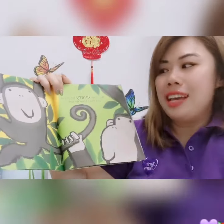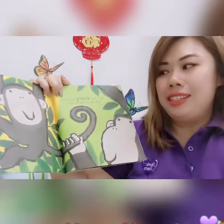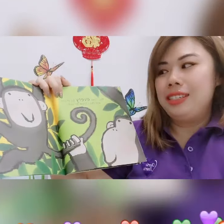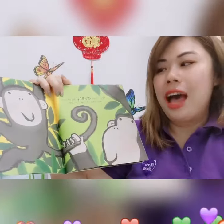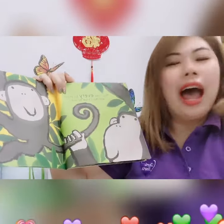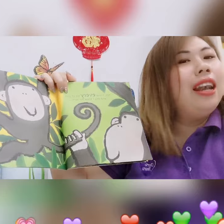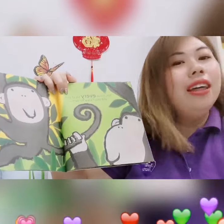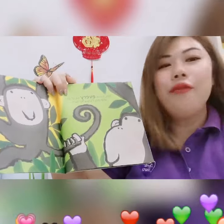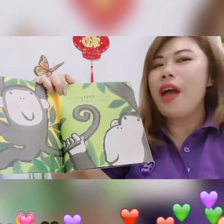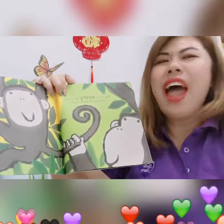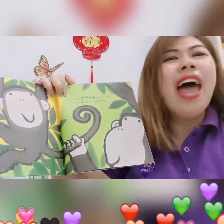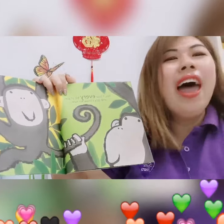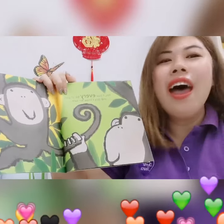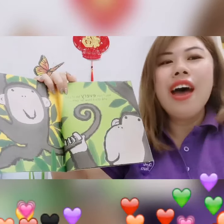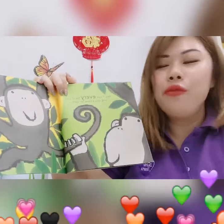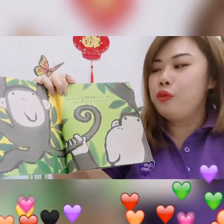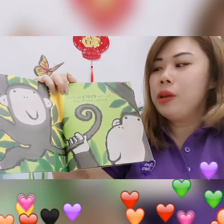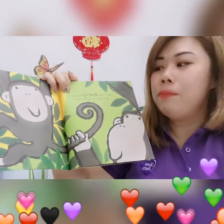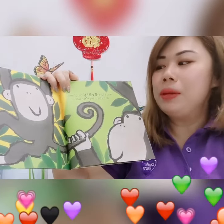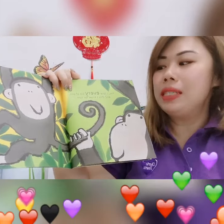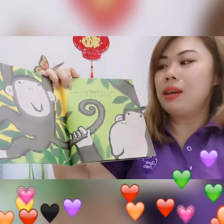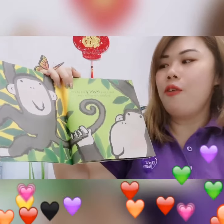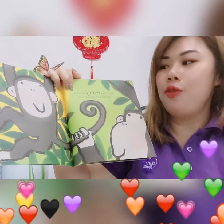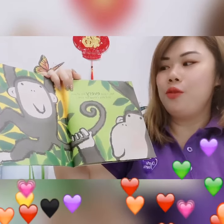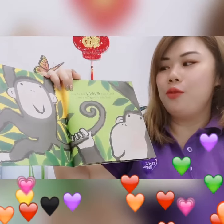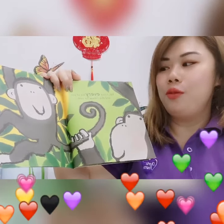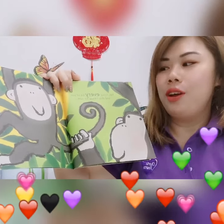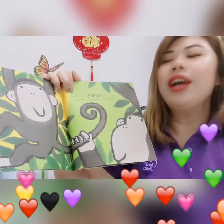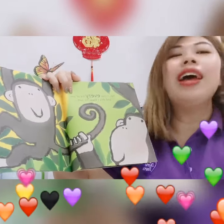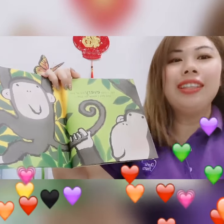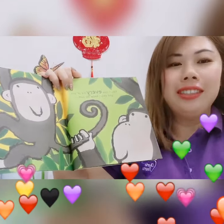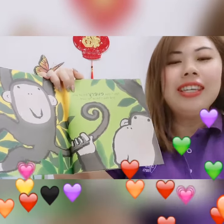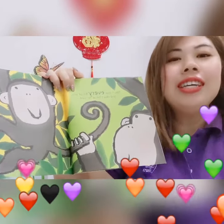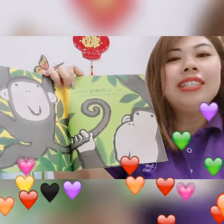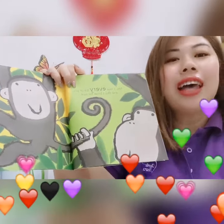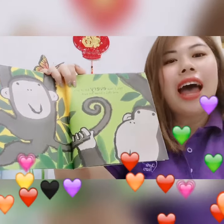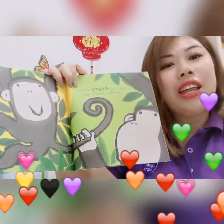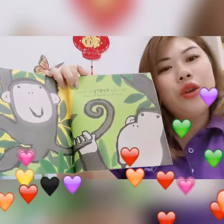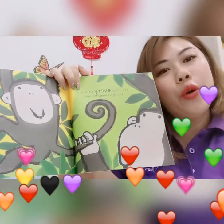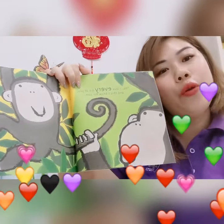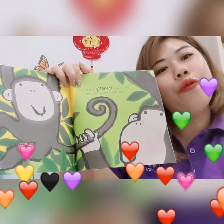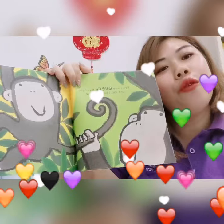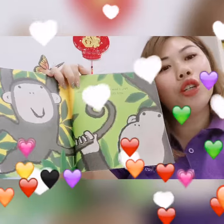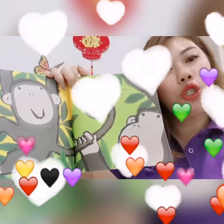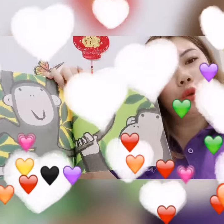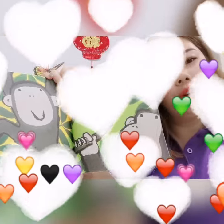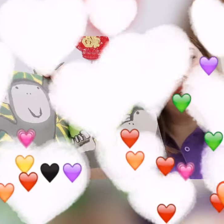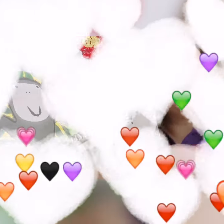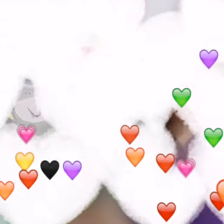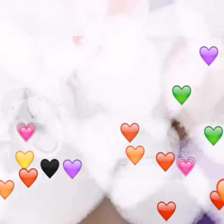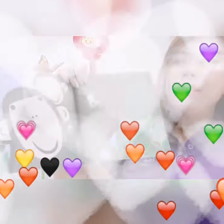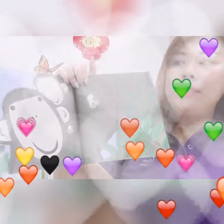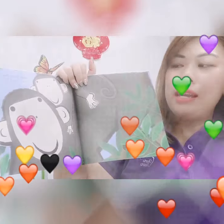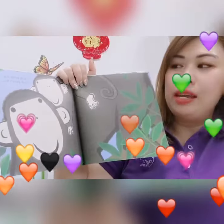Yes, I love every bit of you, and this I know for sure. Every day